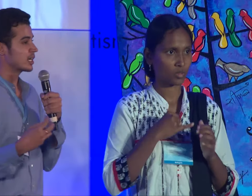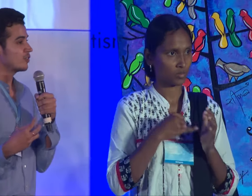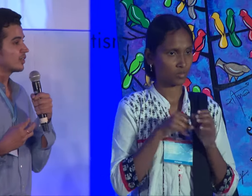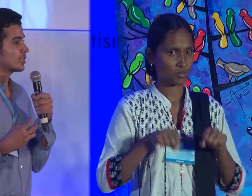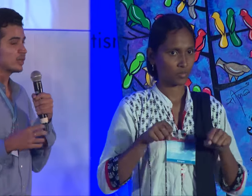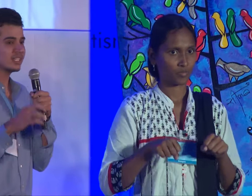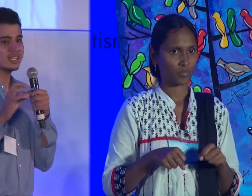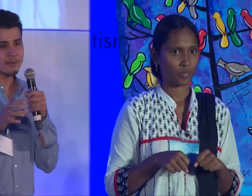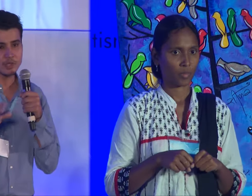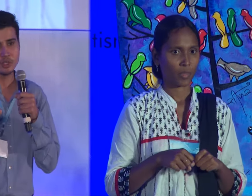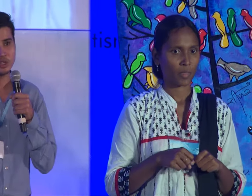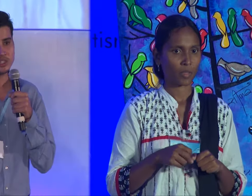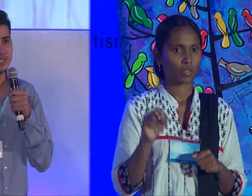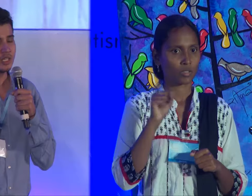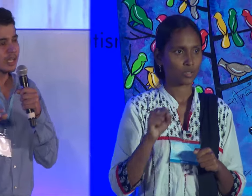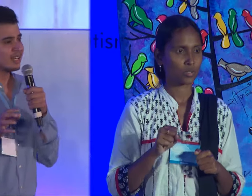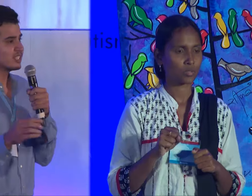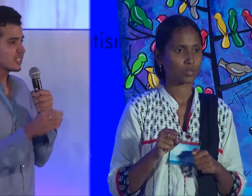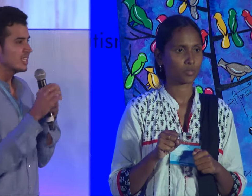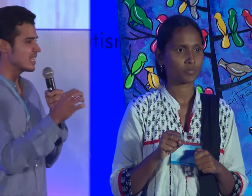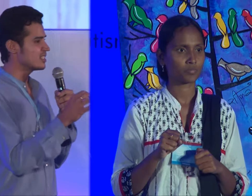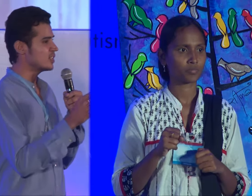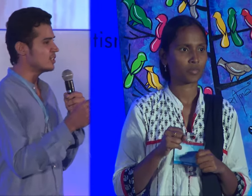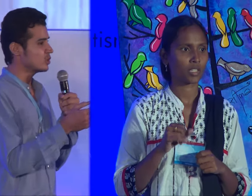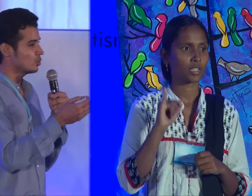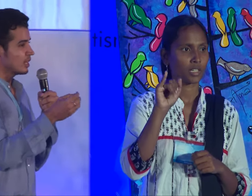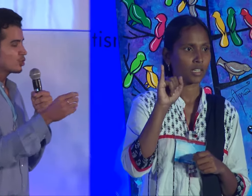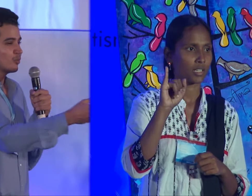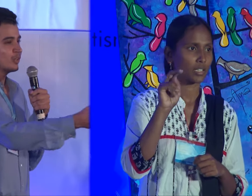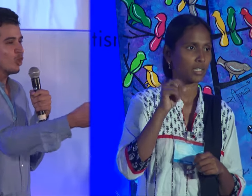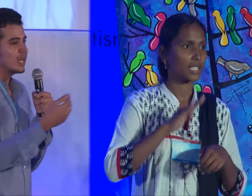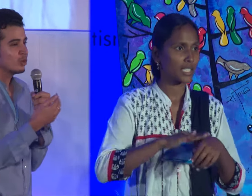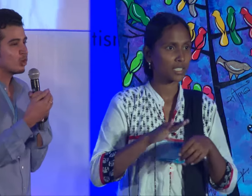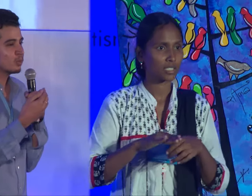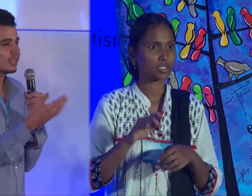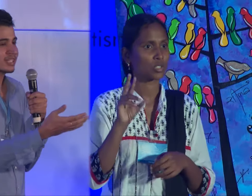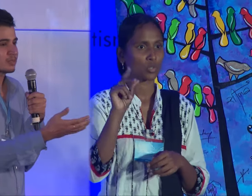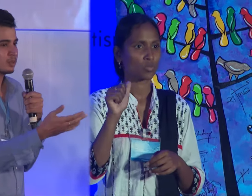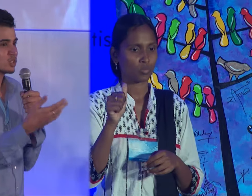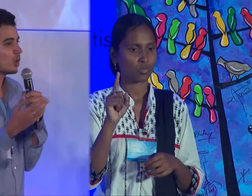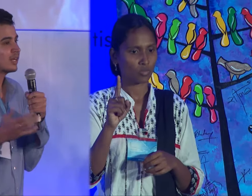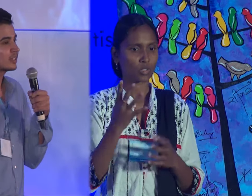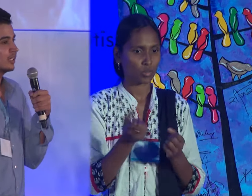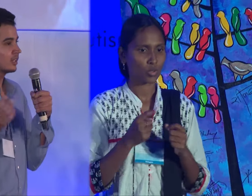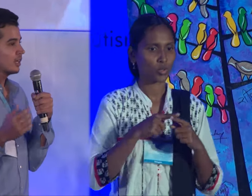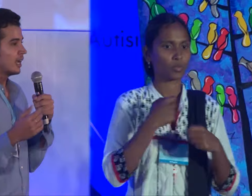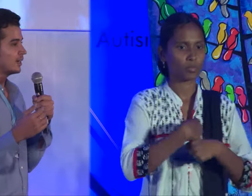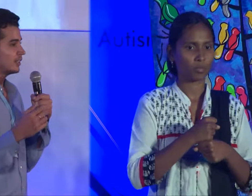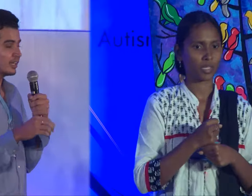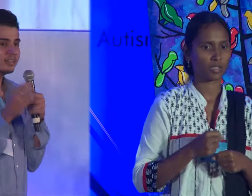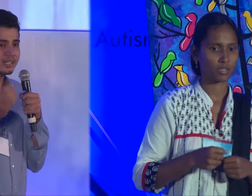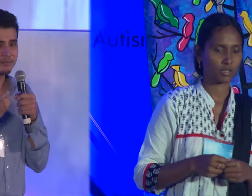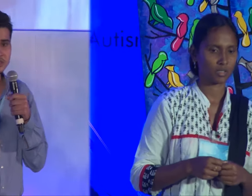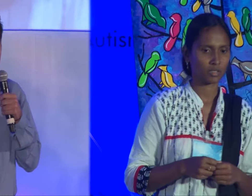to get those kind of referees. So it's an inept bureaucracy, and it's this insensitivity to, so nobody would want to make an exception for this one athlete.